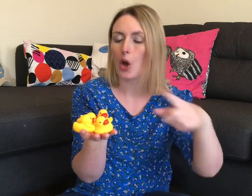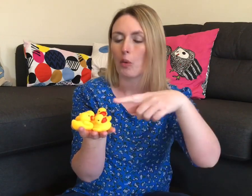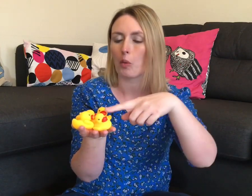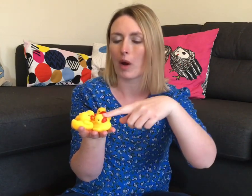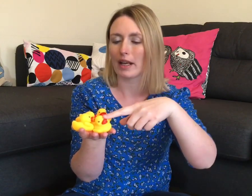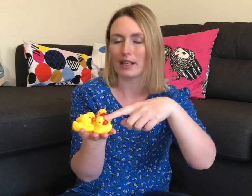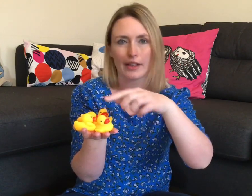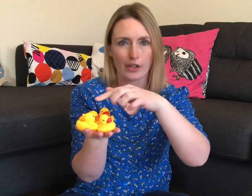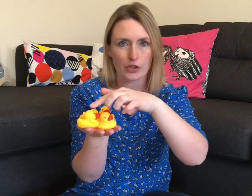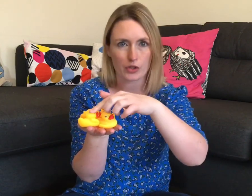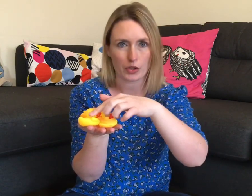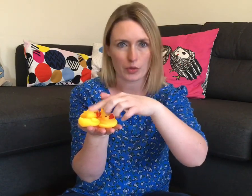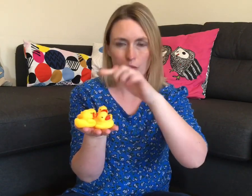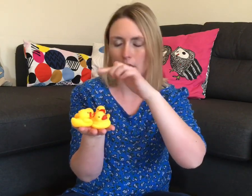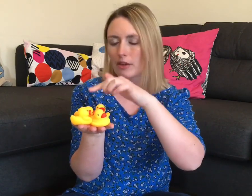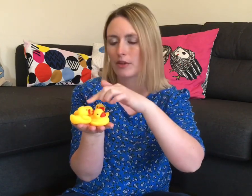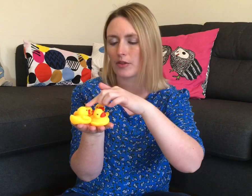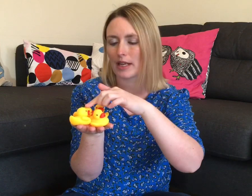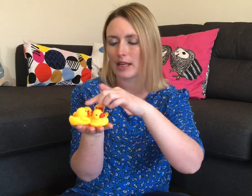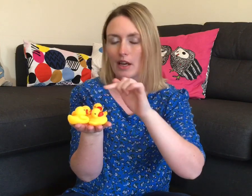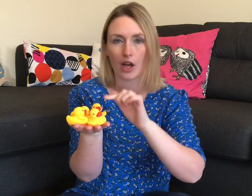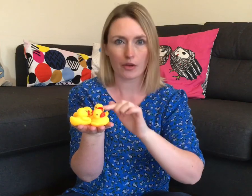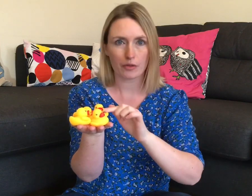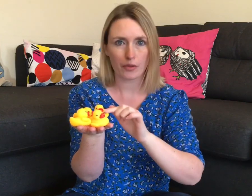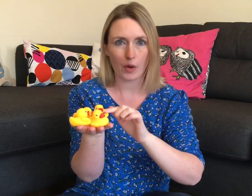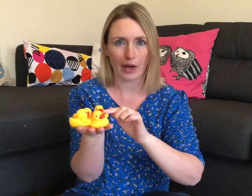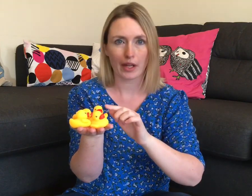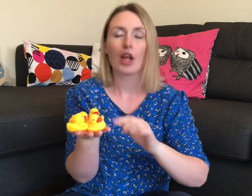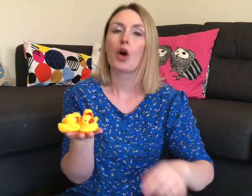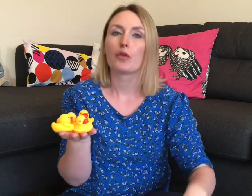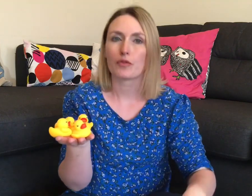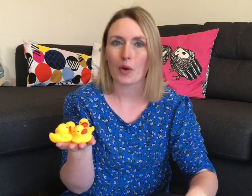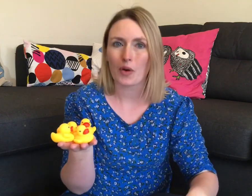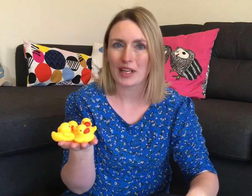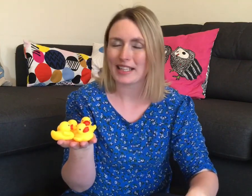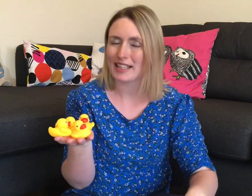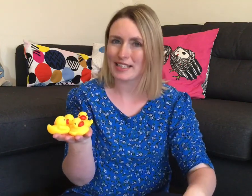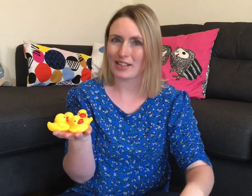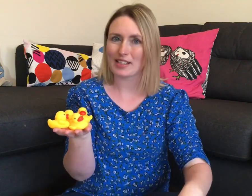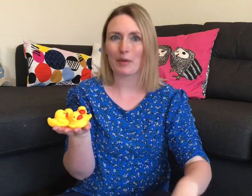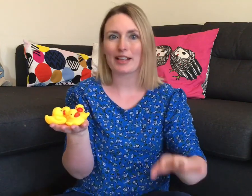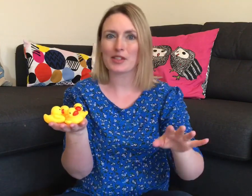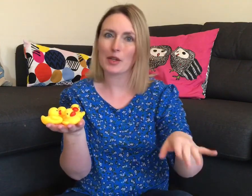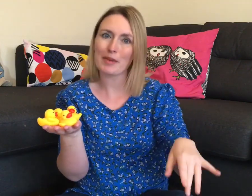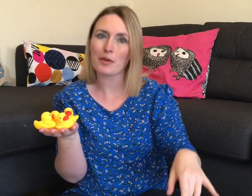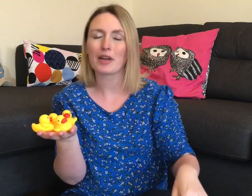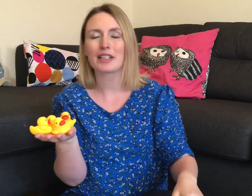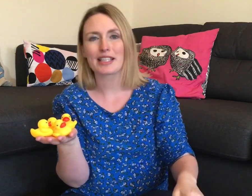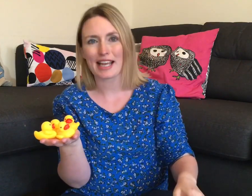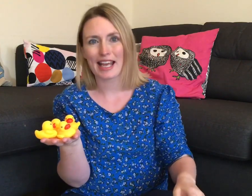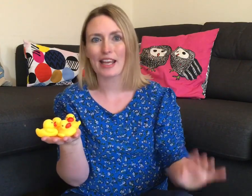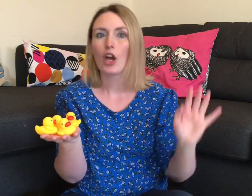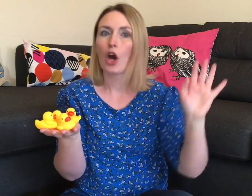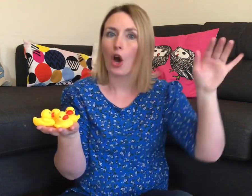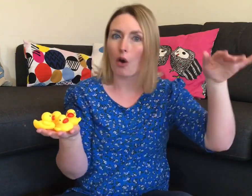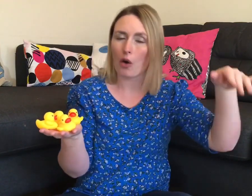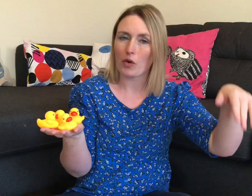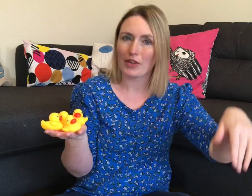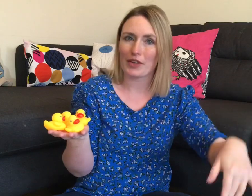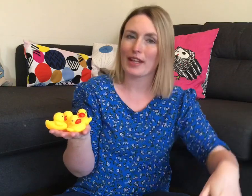One, two, three, four. Four little ducks went swimming one day over the